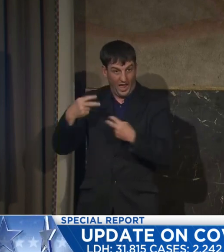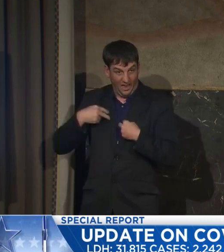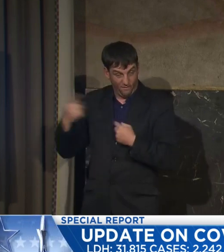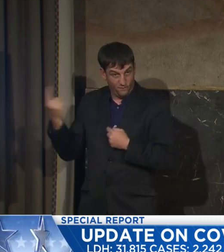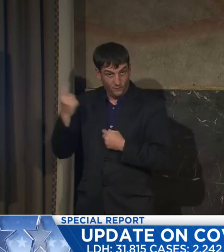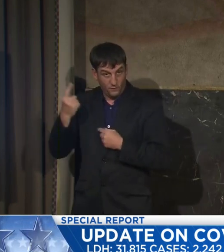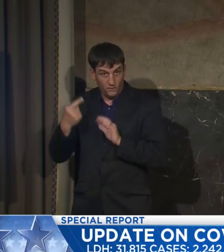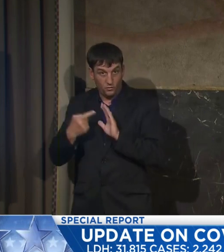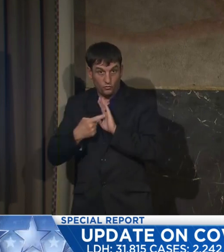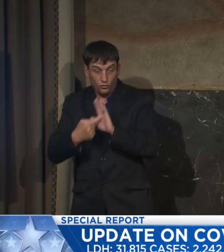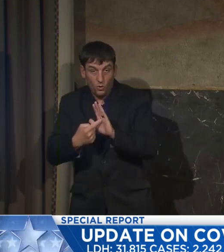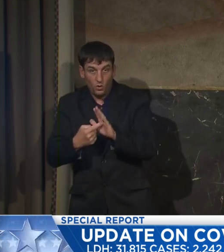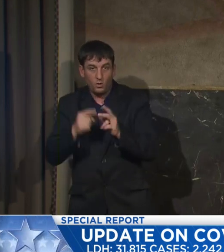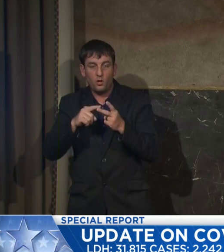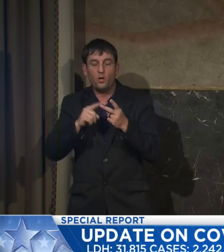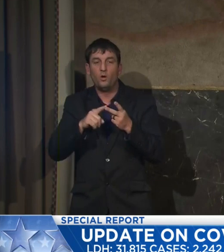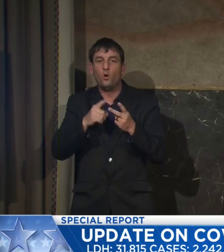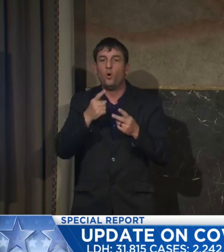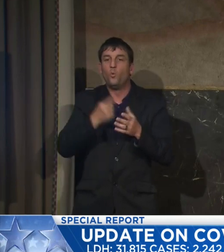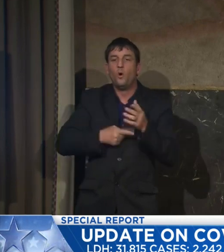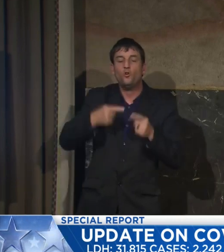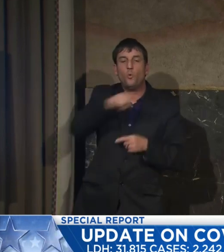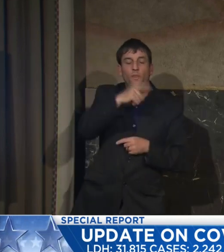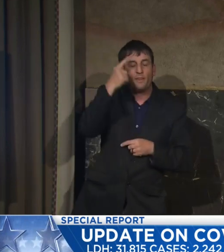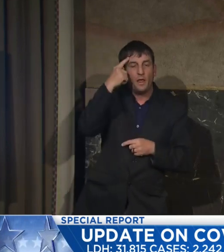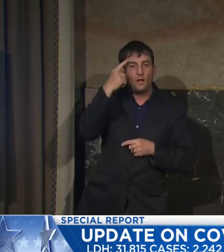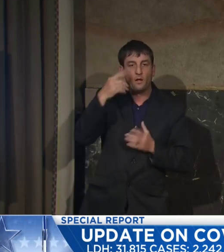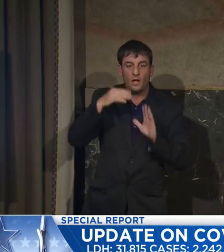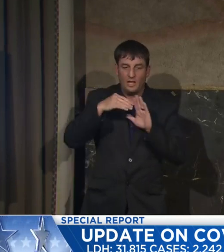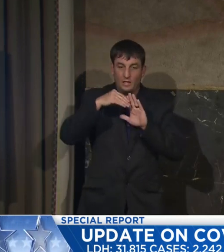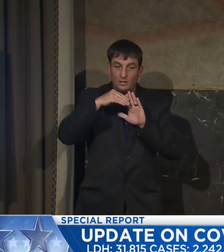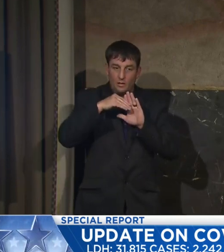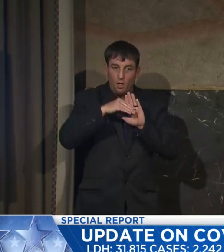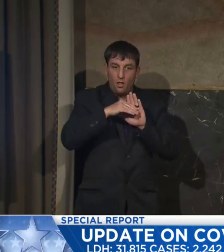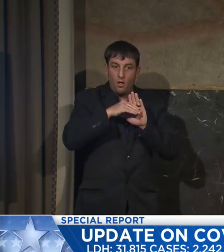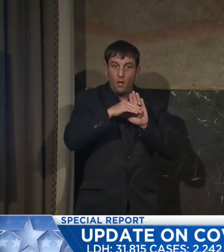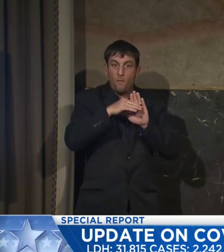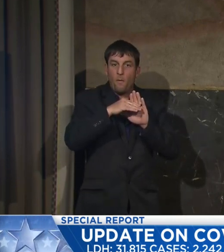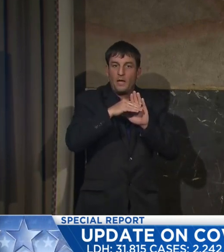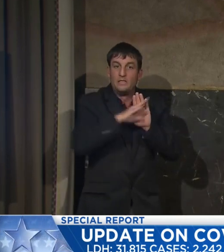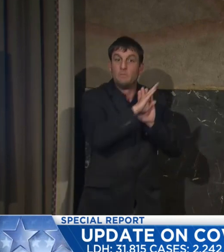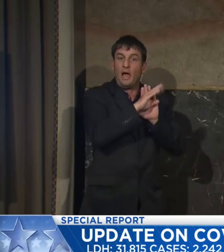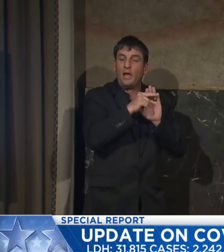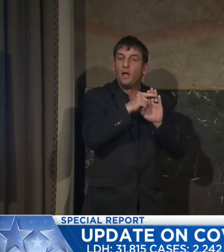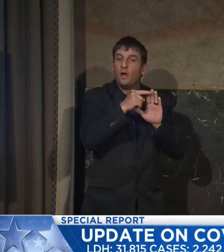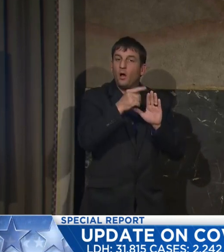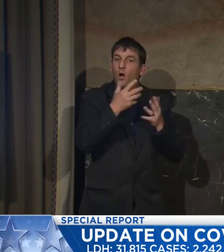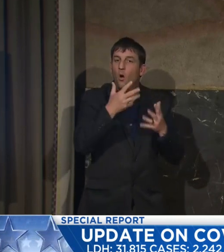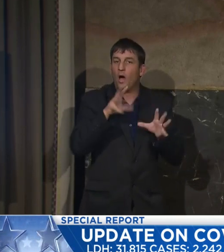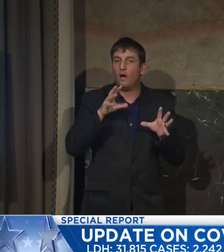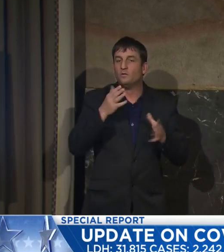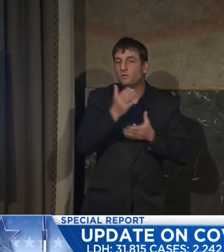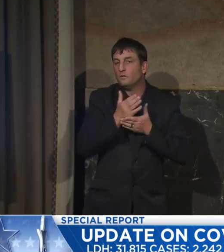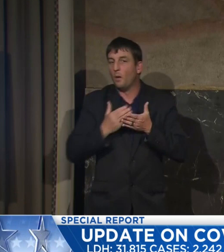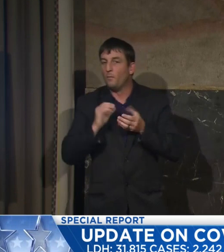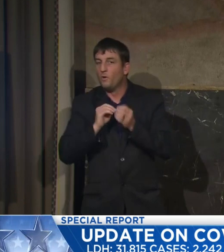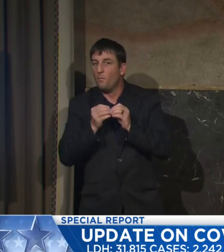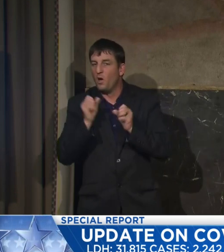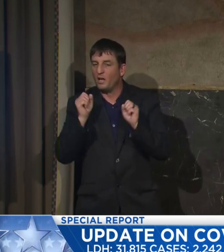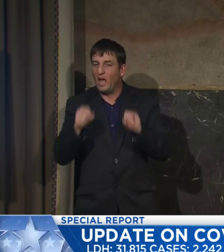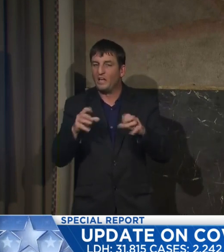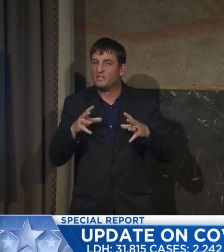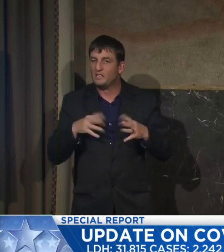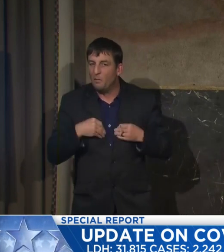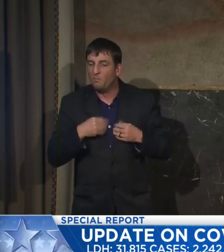are considered acceptable spikes in light of the fact that more businesses are reopening? Yeah,